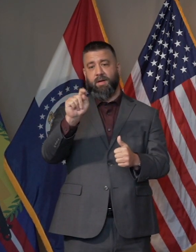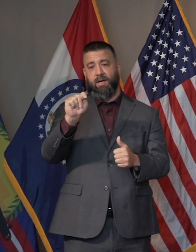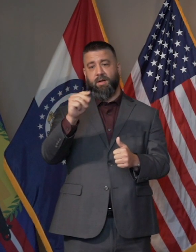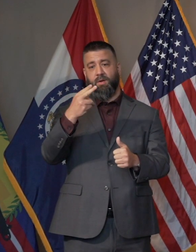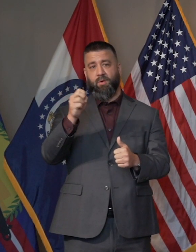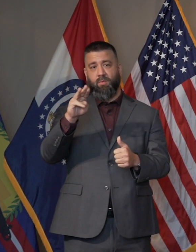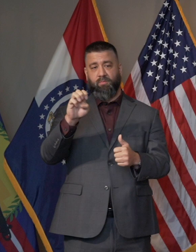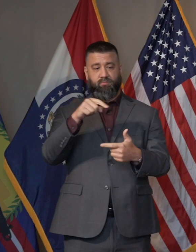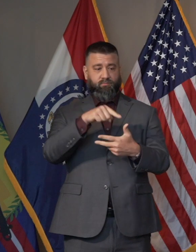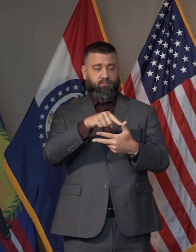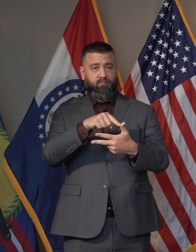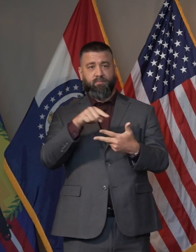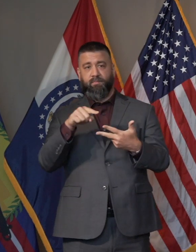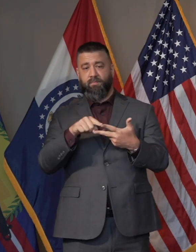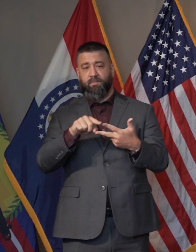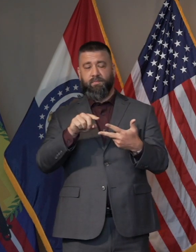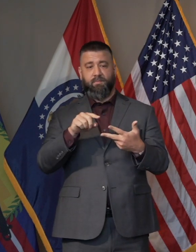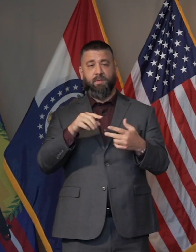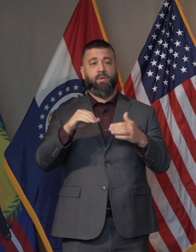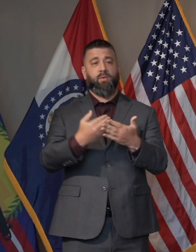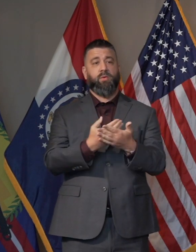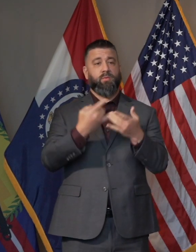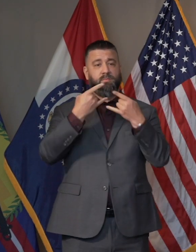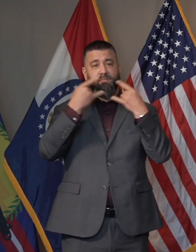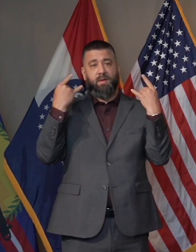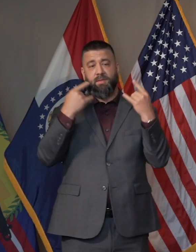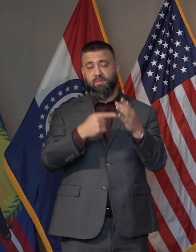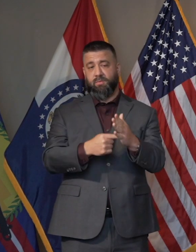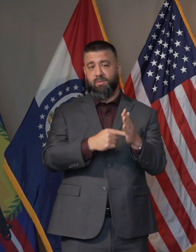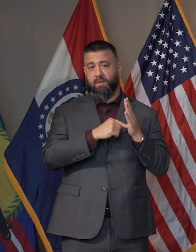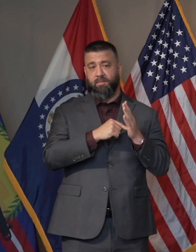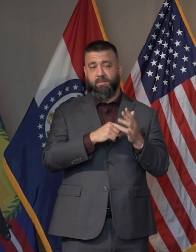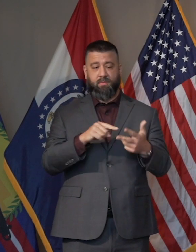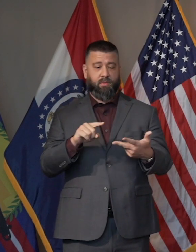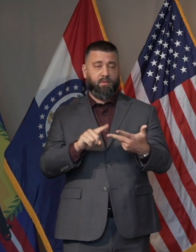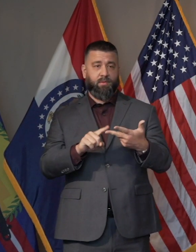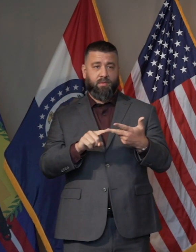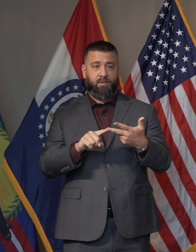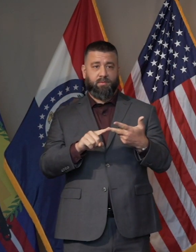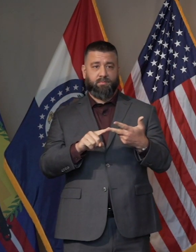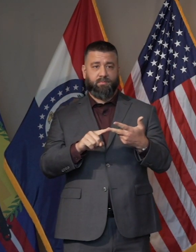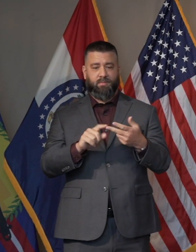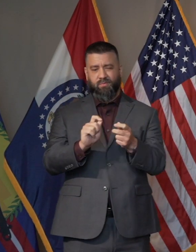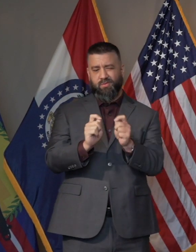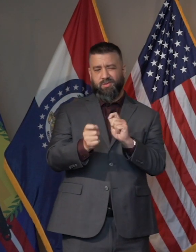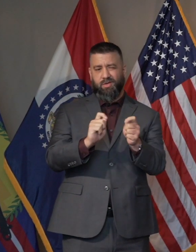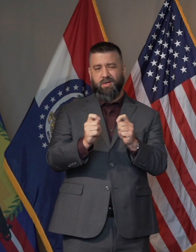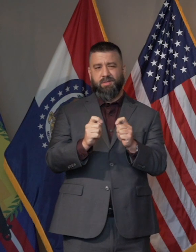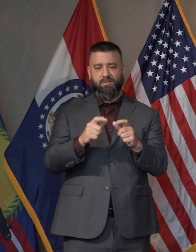Second, new masking requirements. And third, a revised isolation and quarantine order.